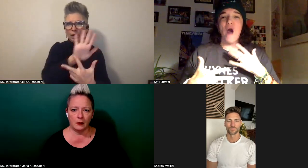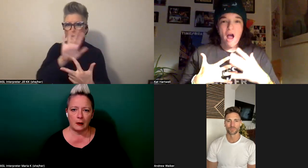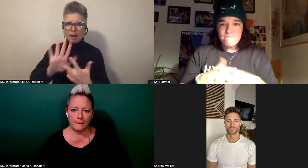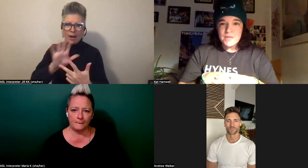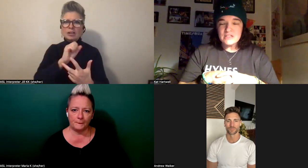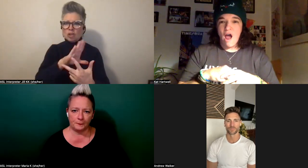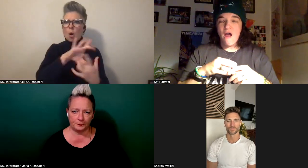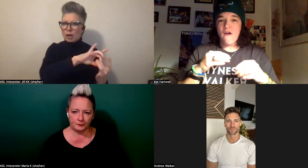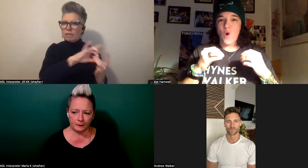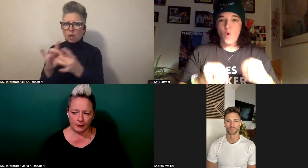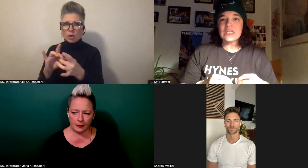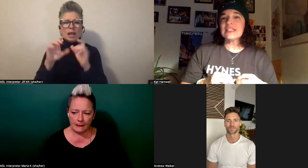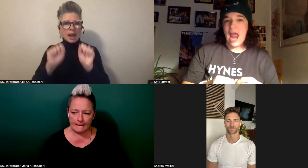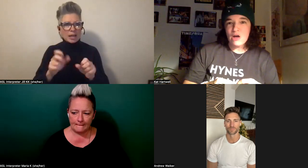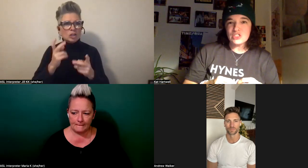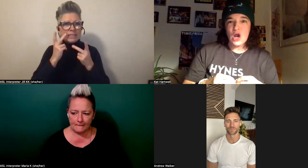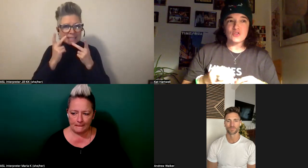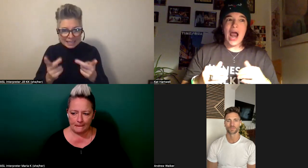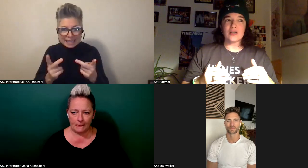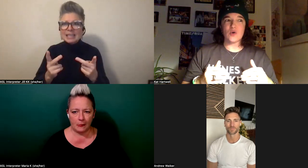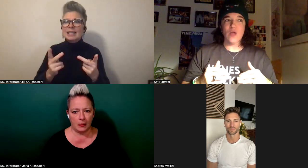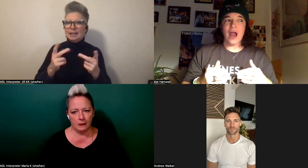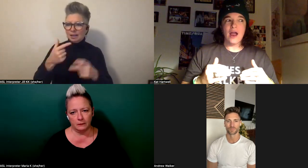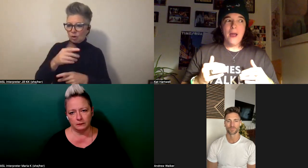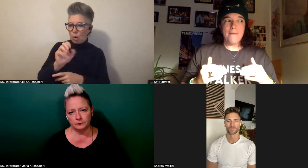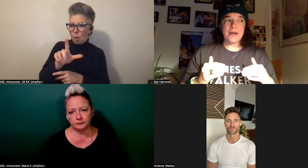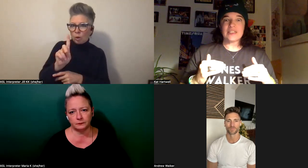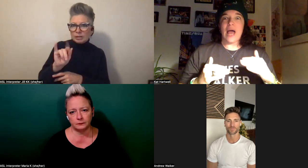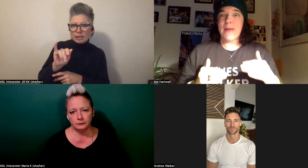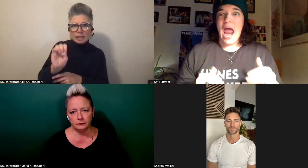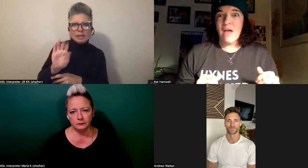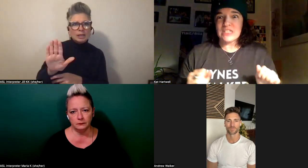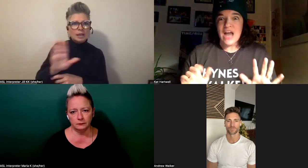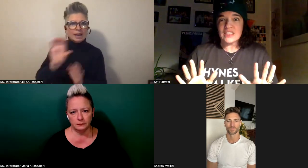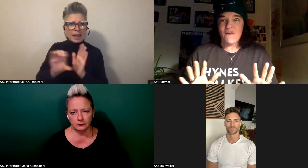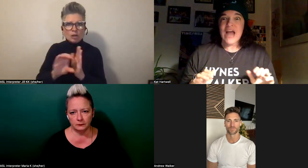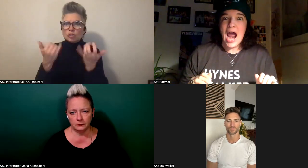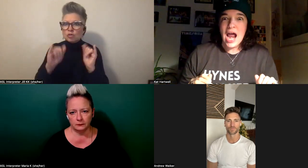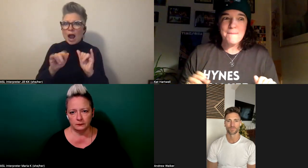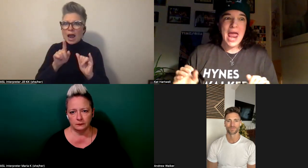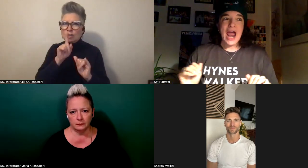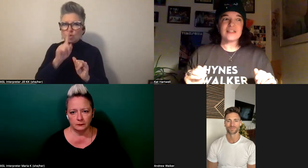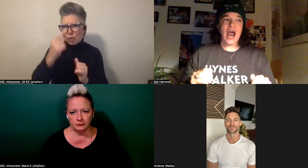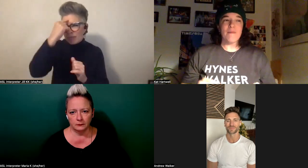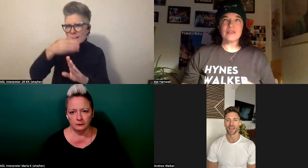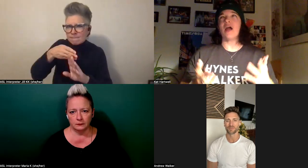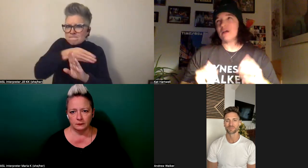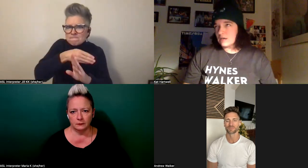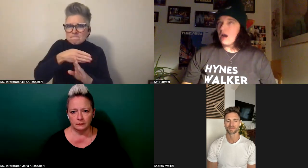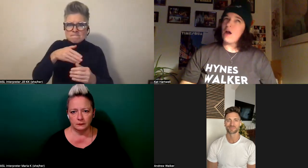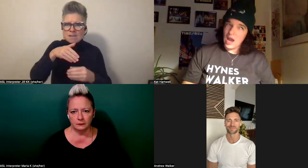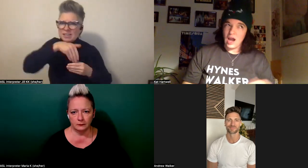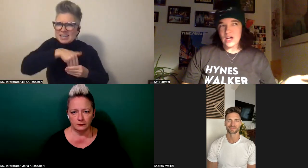the involvement of Goldie's character trying to like be a step ahead of Detective Tom, and Tom is Yeah.